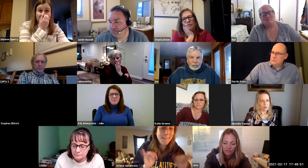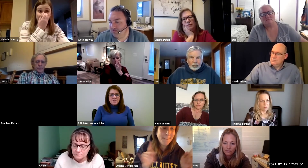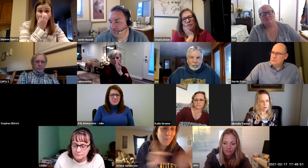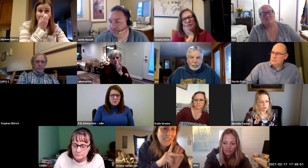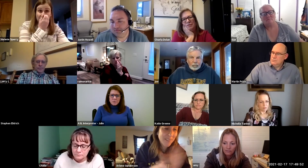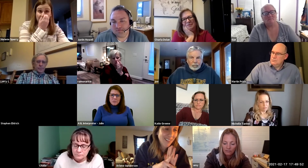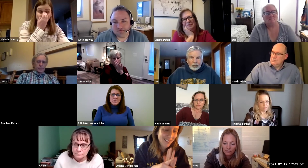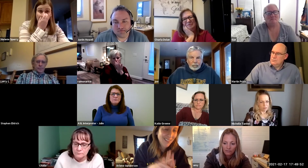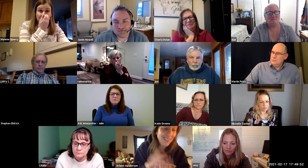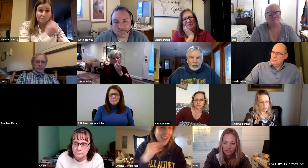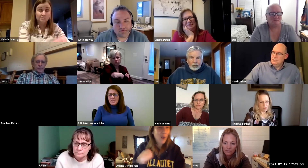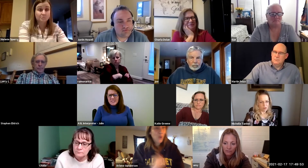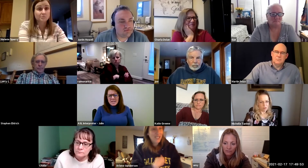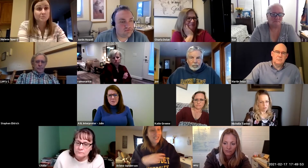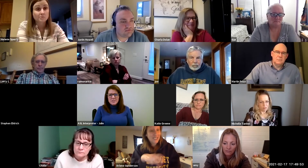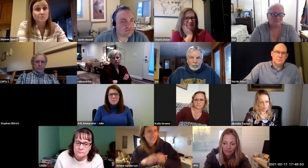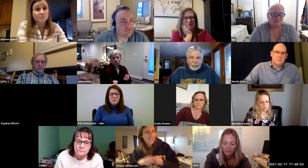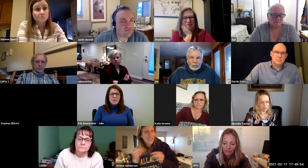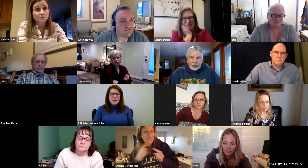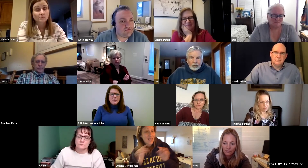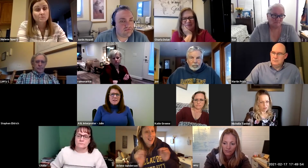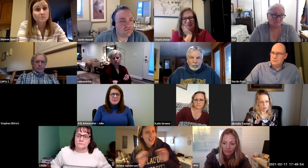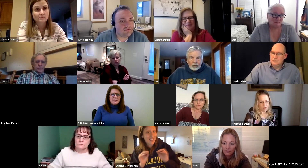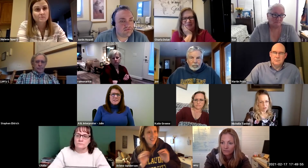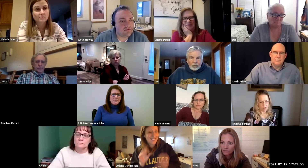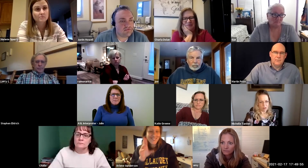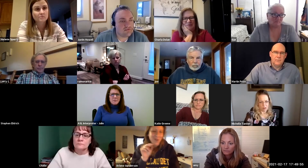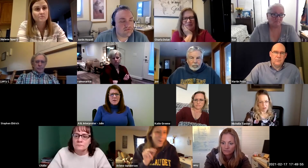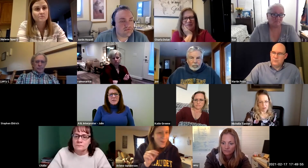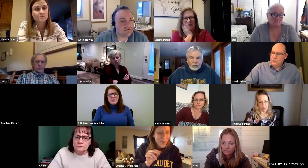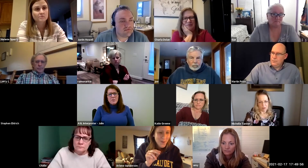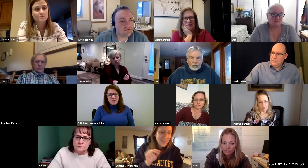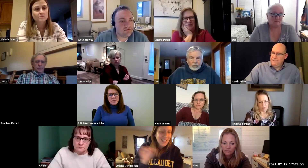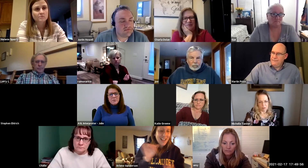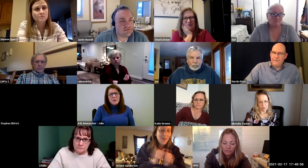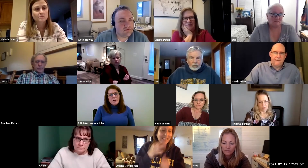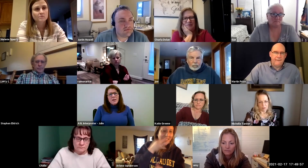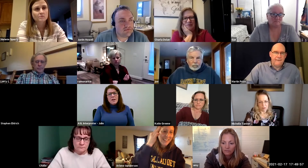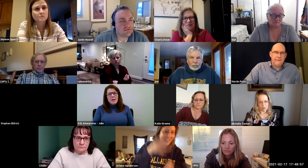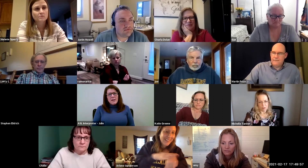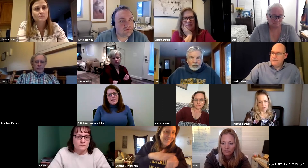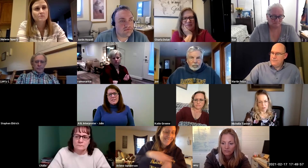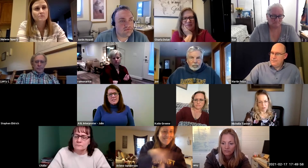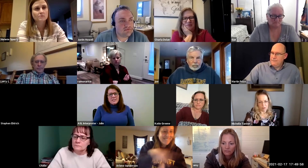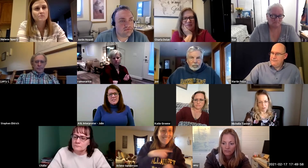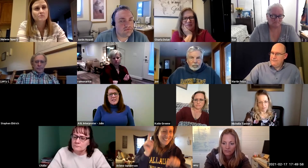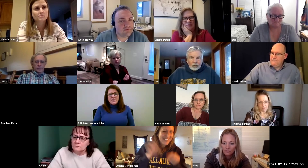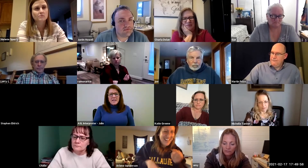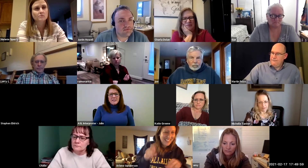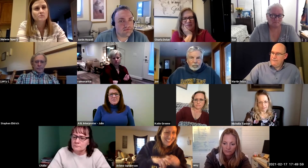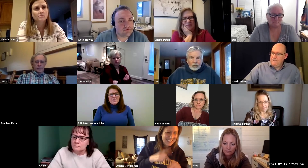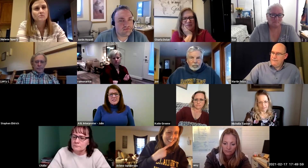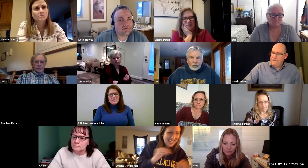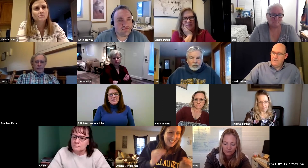experience as deaf individuals, the same principle as deaf people that we go through. And it's like